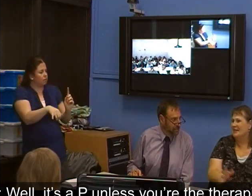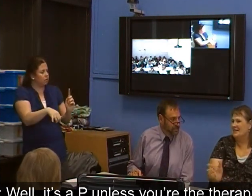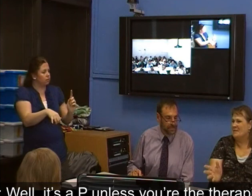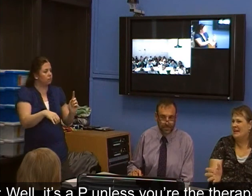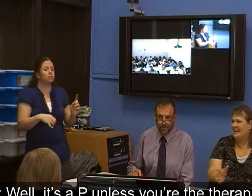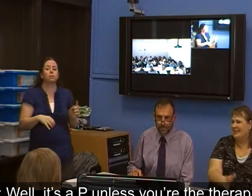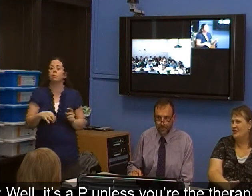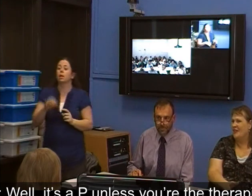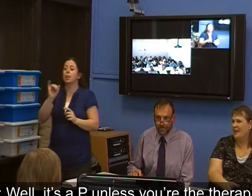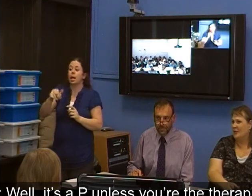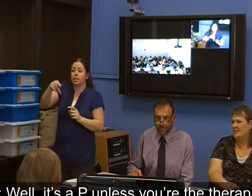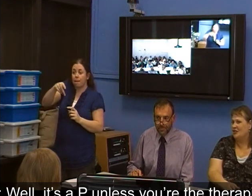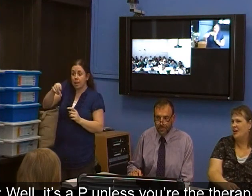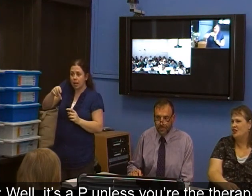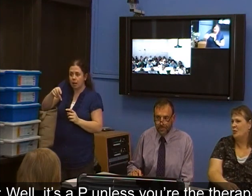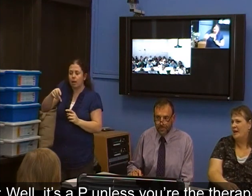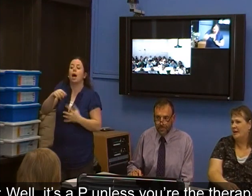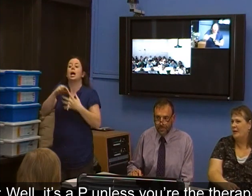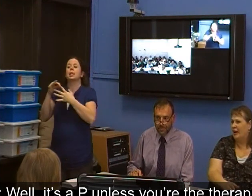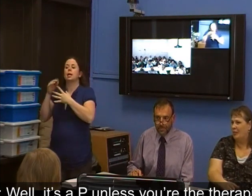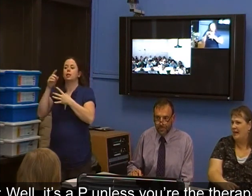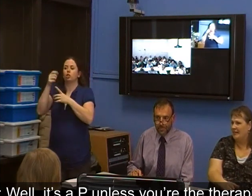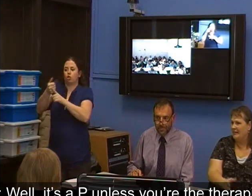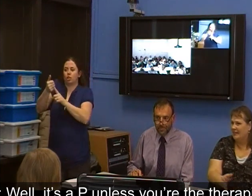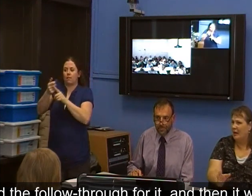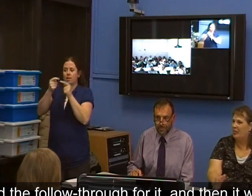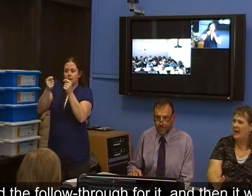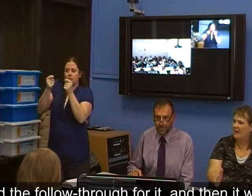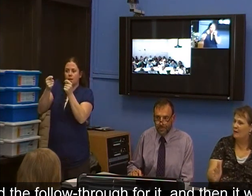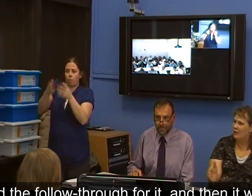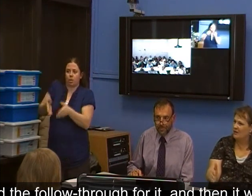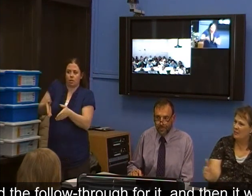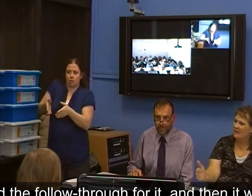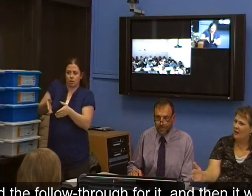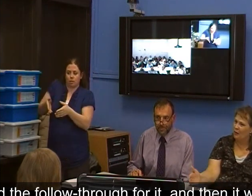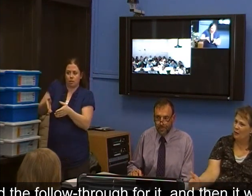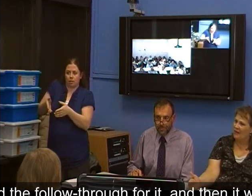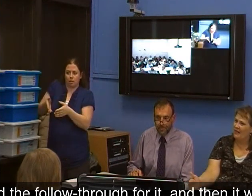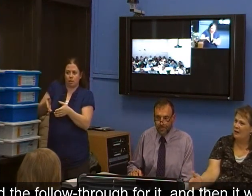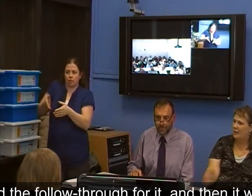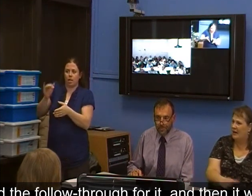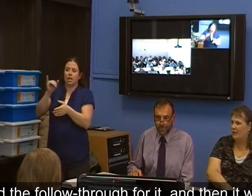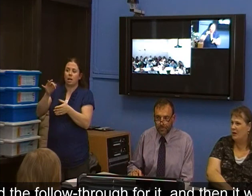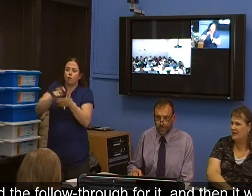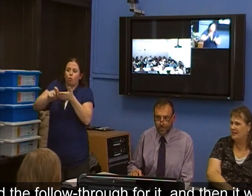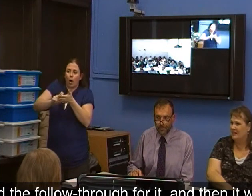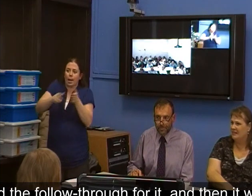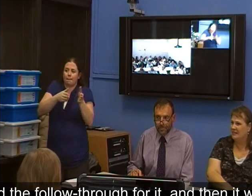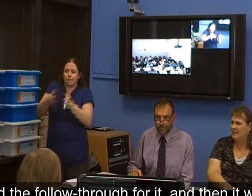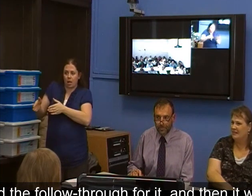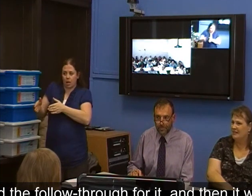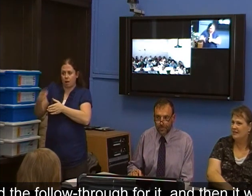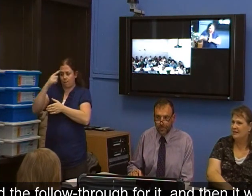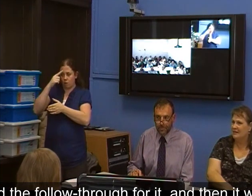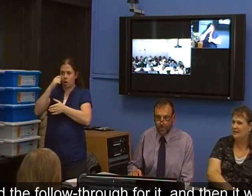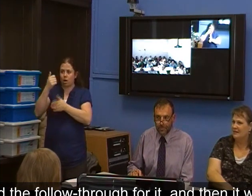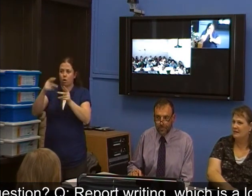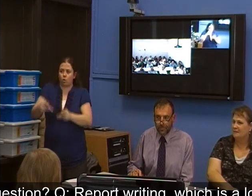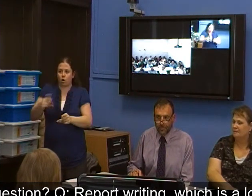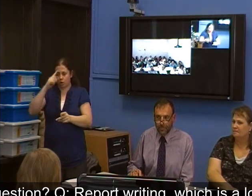P unless you're the therapist and you're actually writing up a care plan, like a plan for someone to follow through with, then it would be an F1.